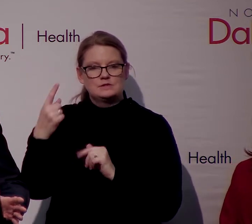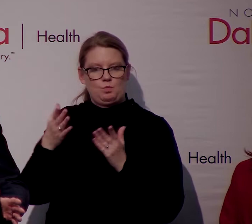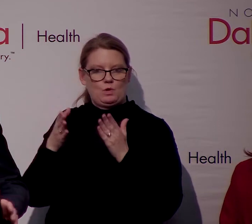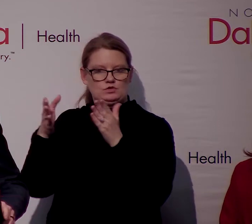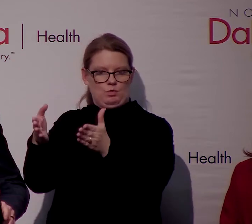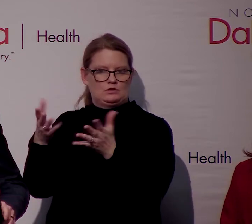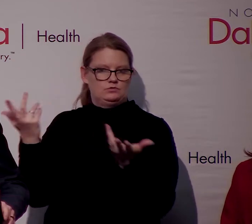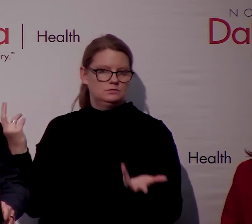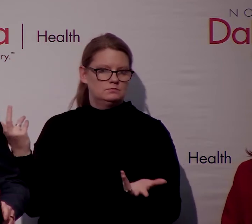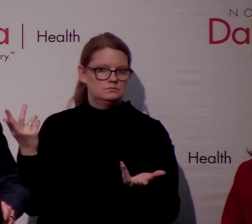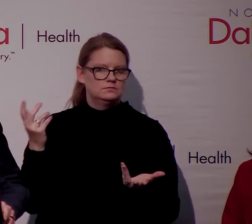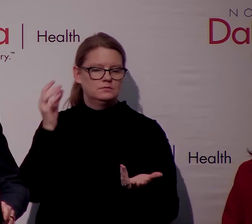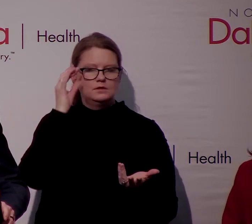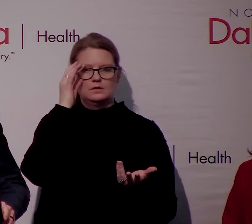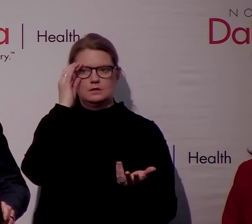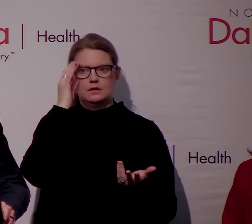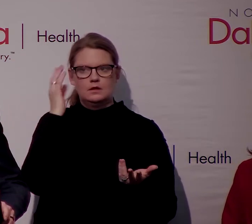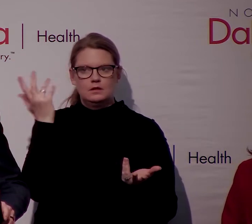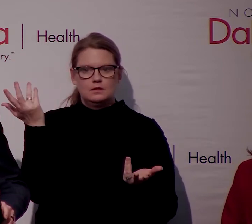But